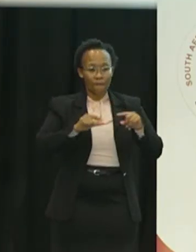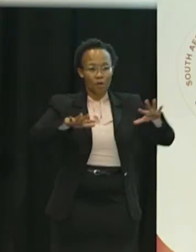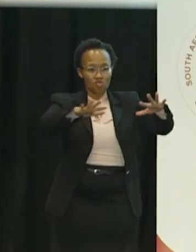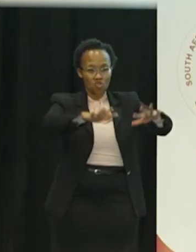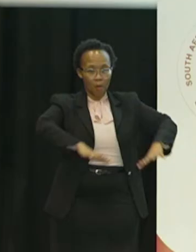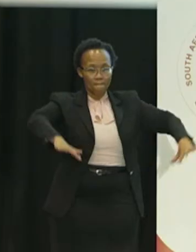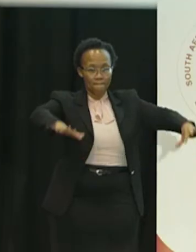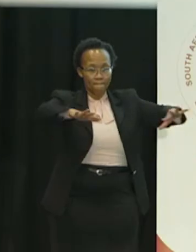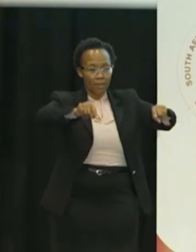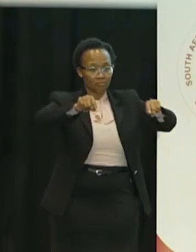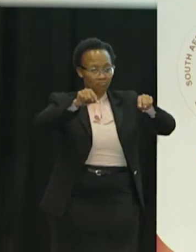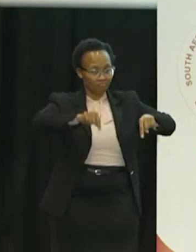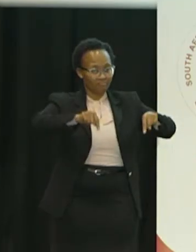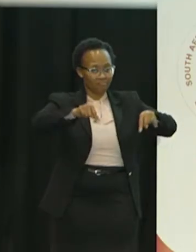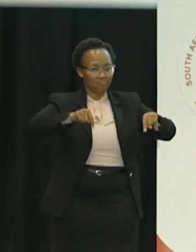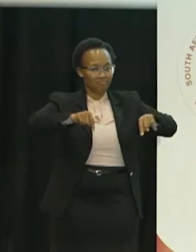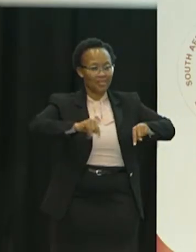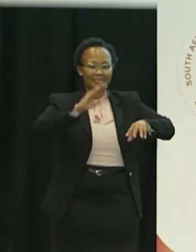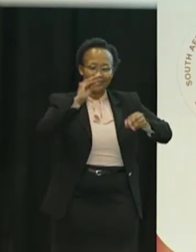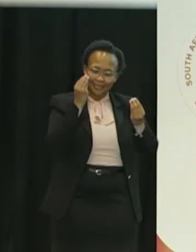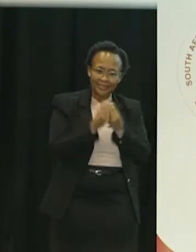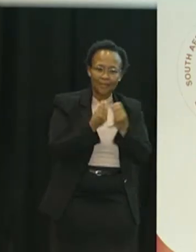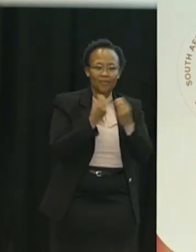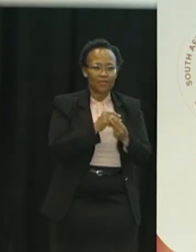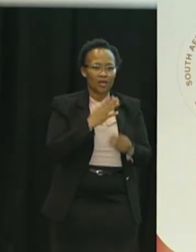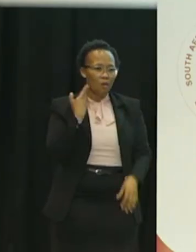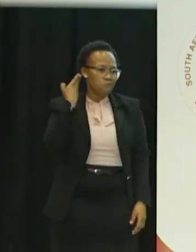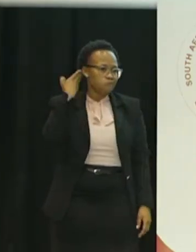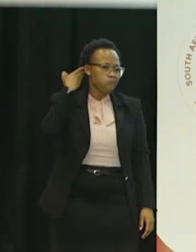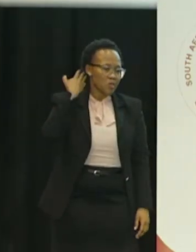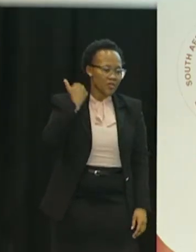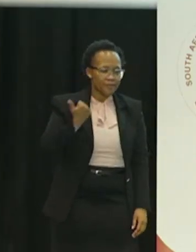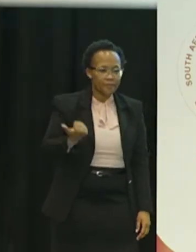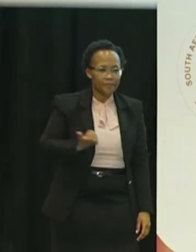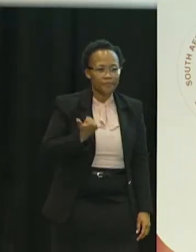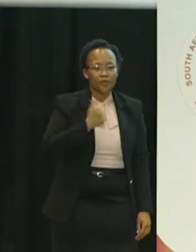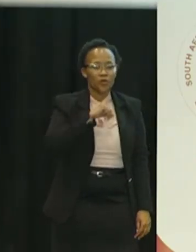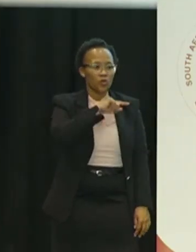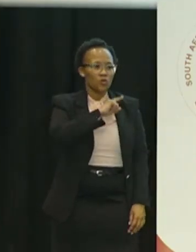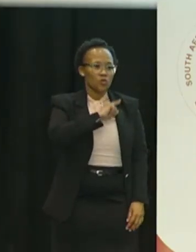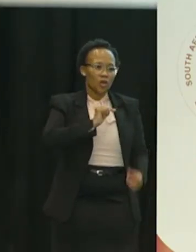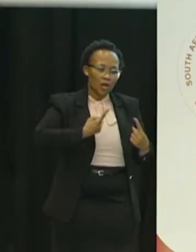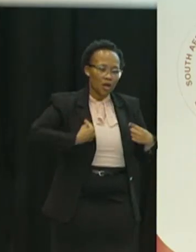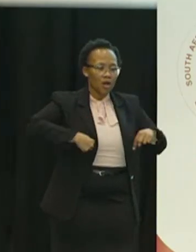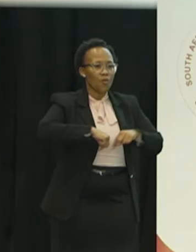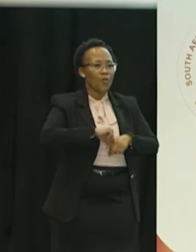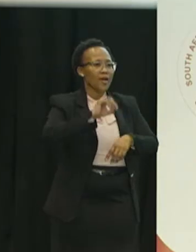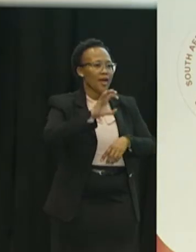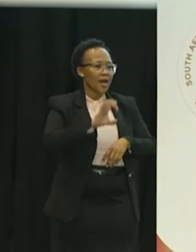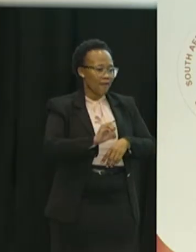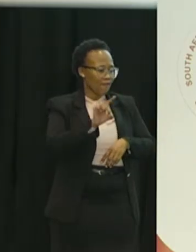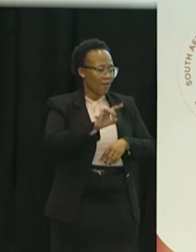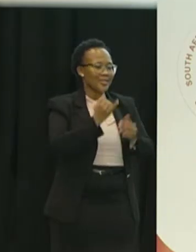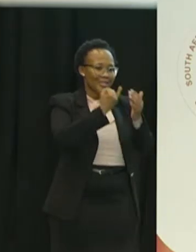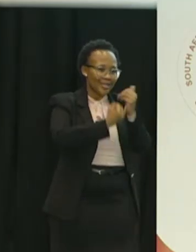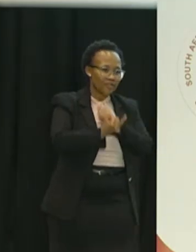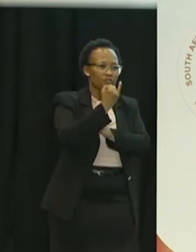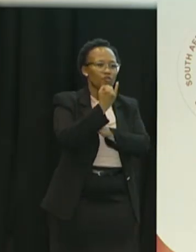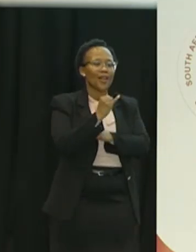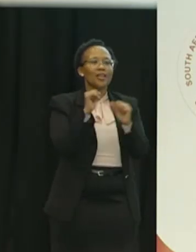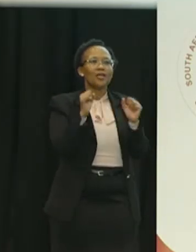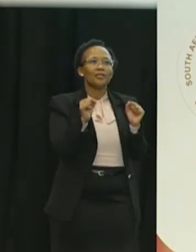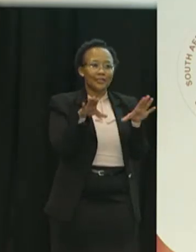needs to be on our minds as we go into individual sector key population summits, individual sector